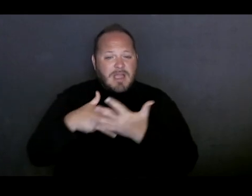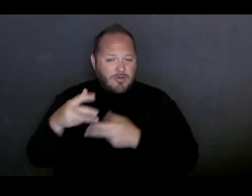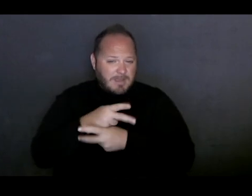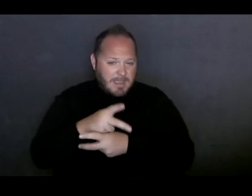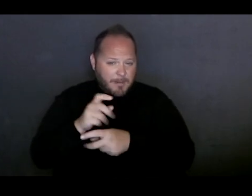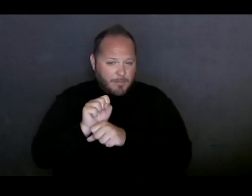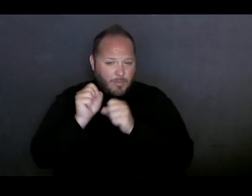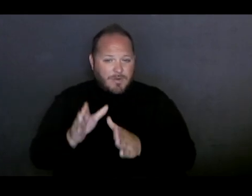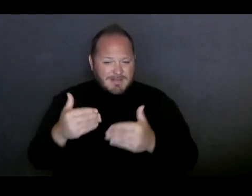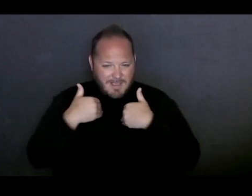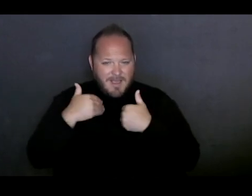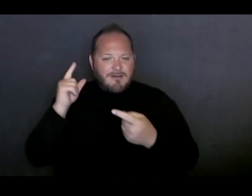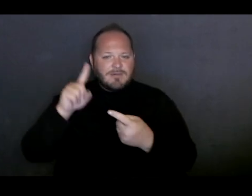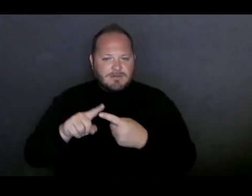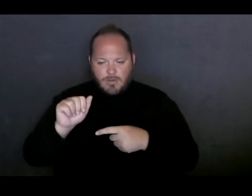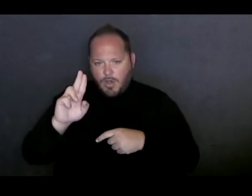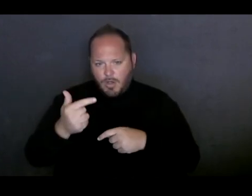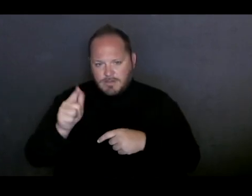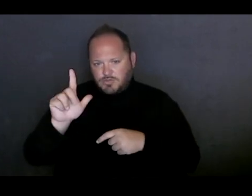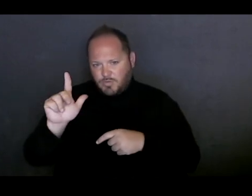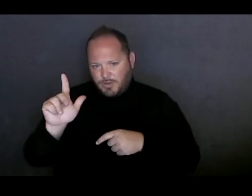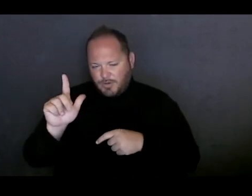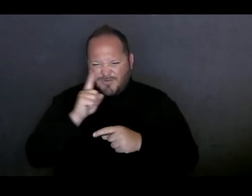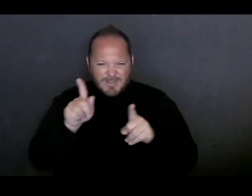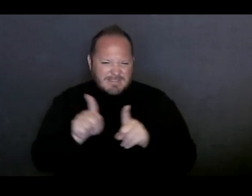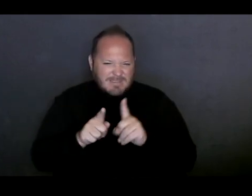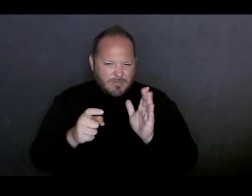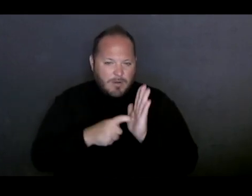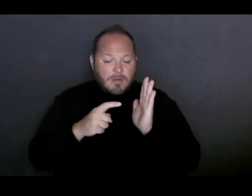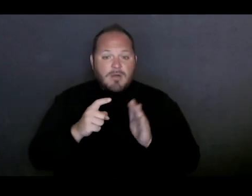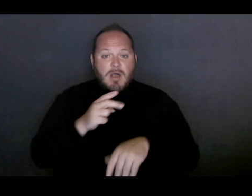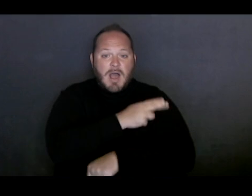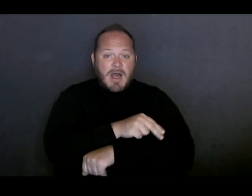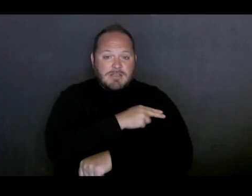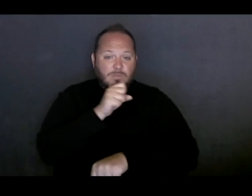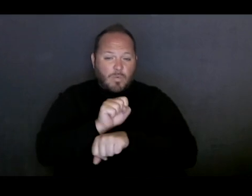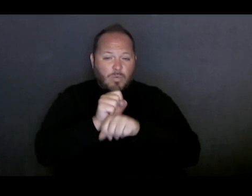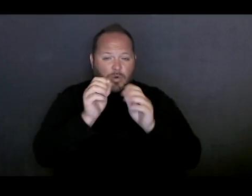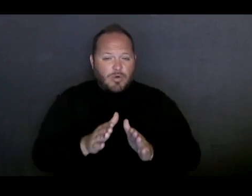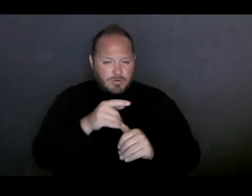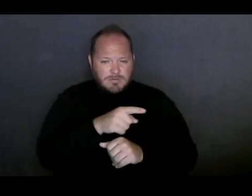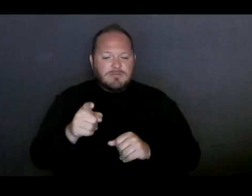and hospital workers are encouraged to wear N95 masks. Um, um,